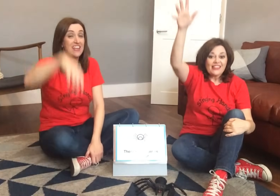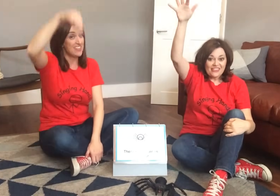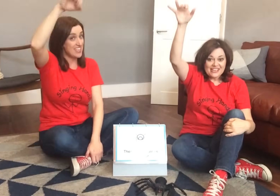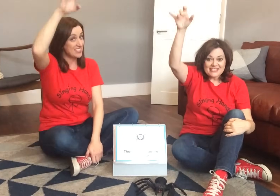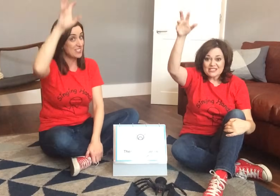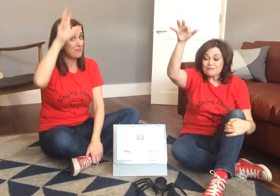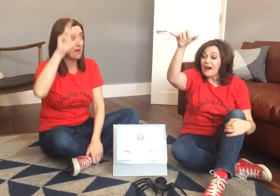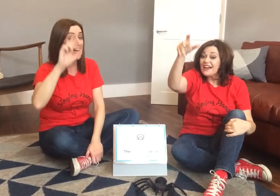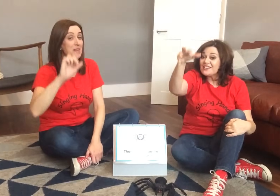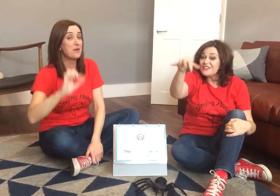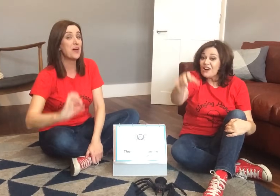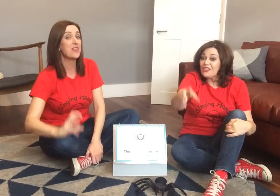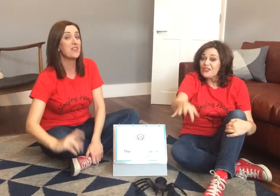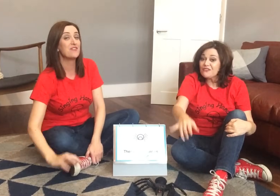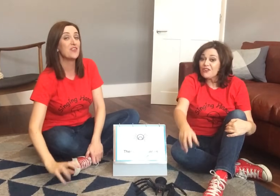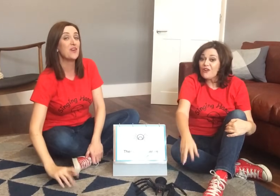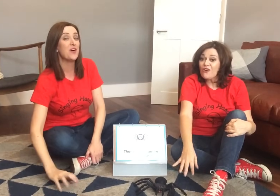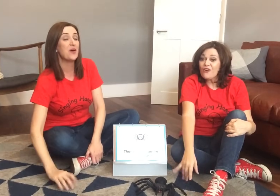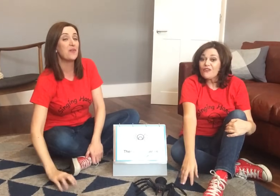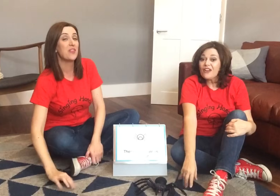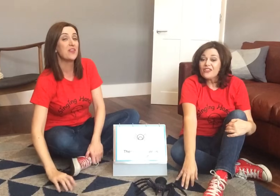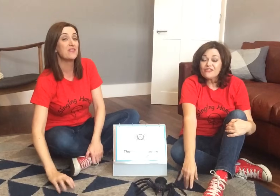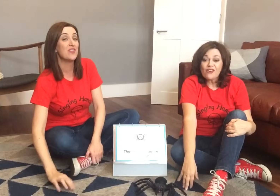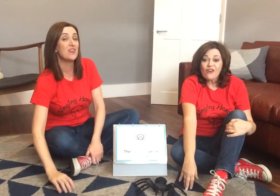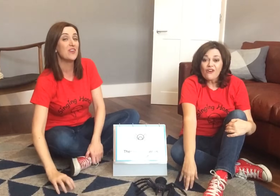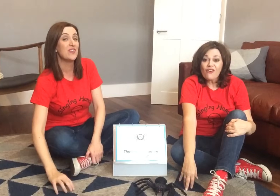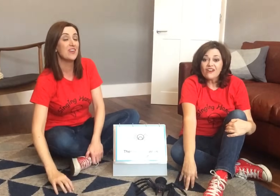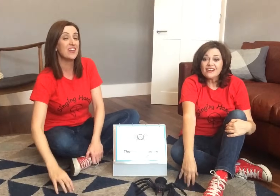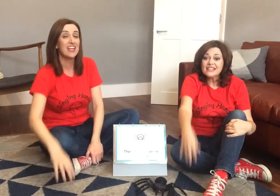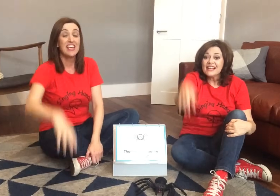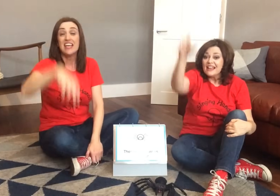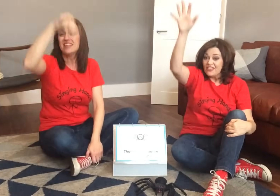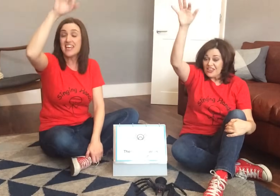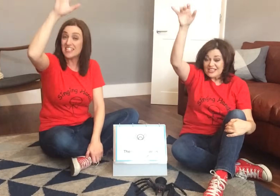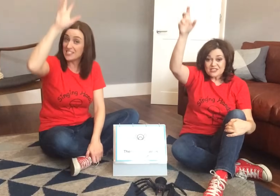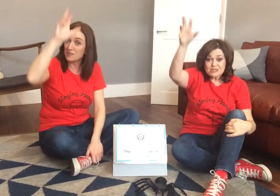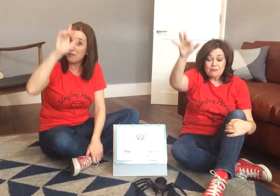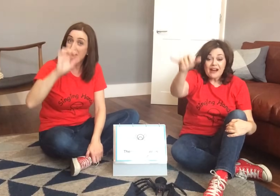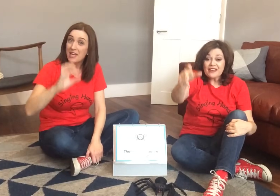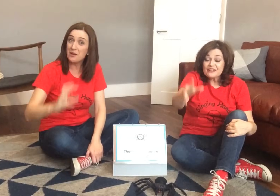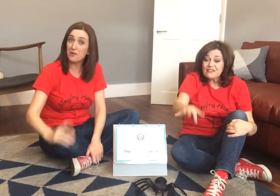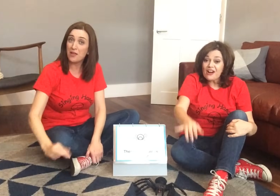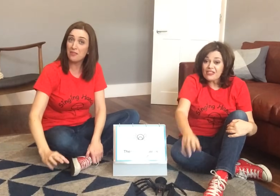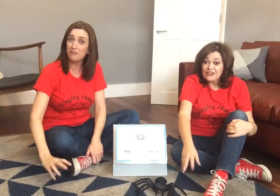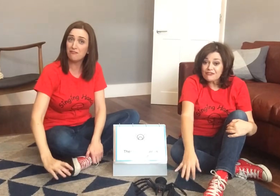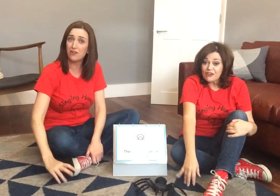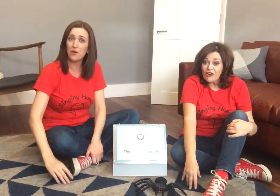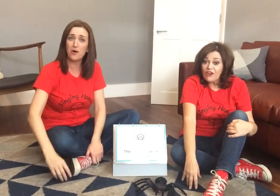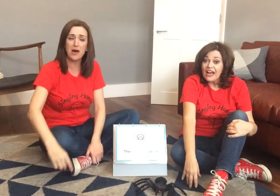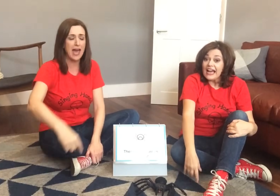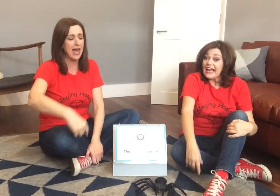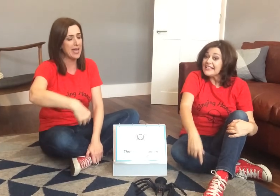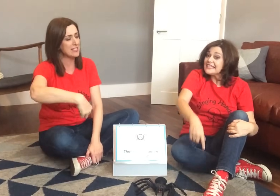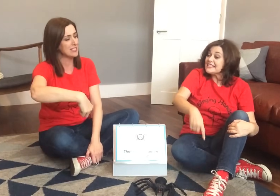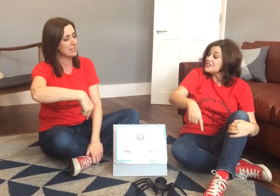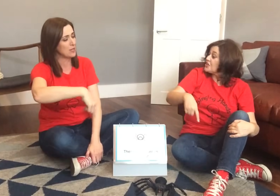There's a spider on the floor, on the floor. There's a spider on the floor and it's